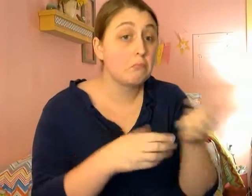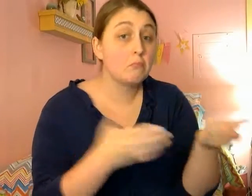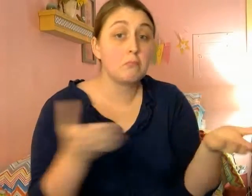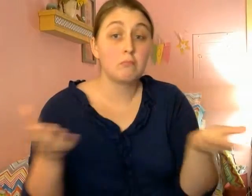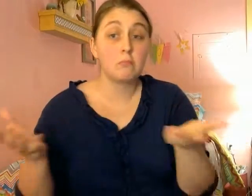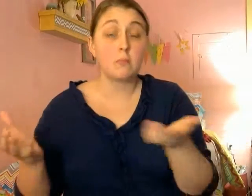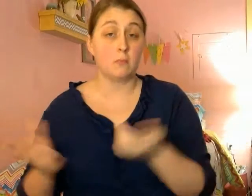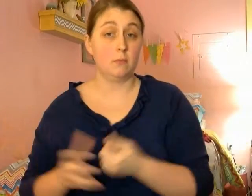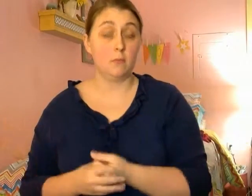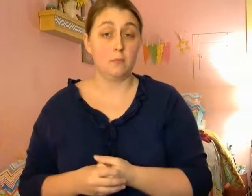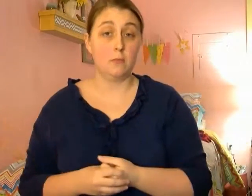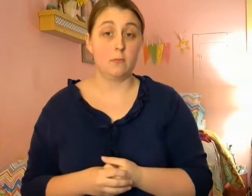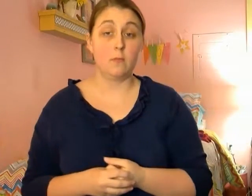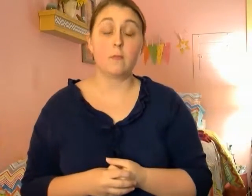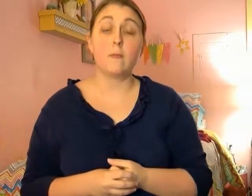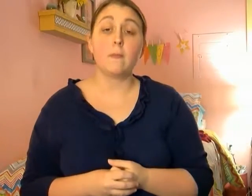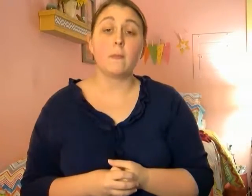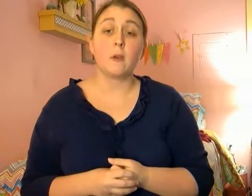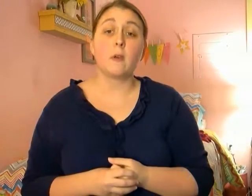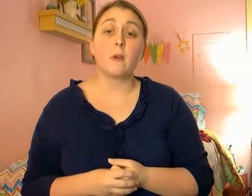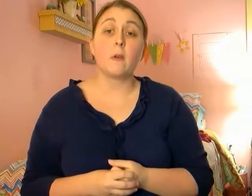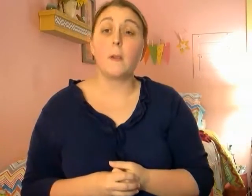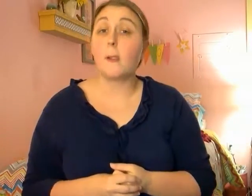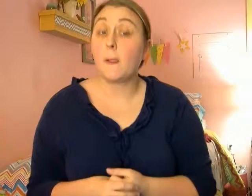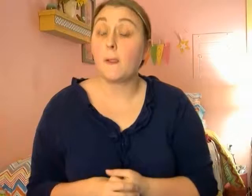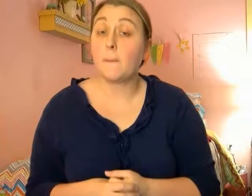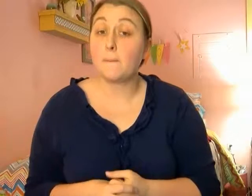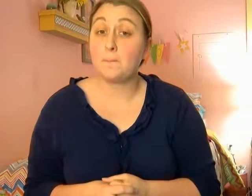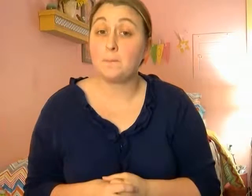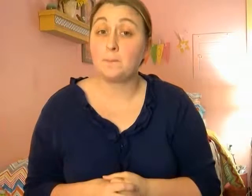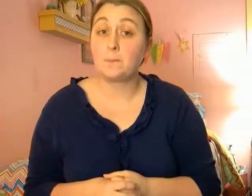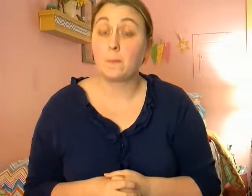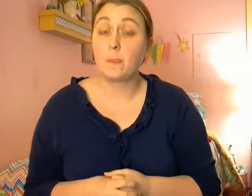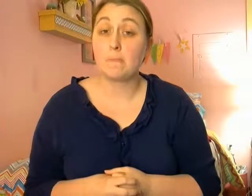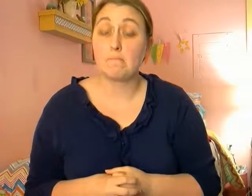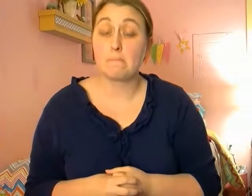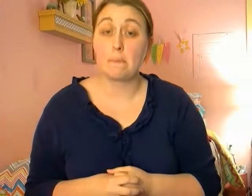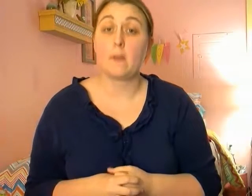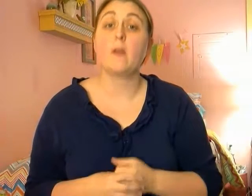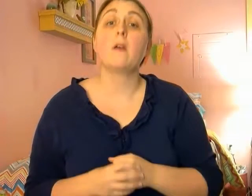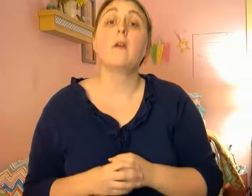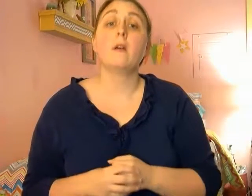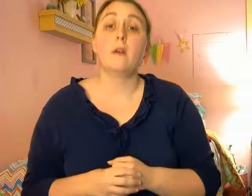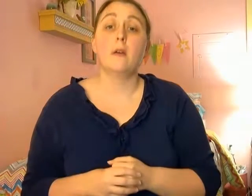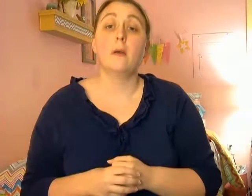The pronunciation is help, number 12. Okay. Help.